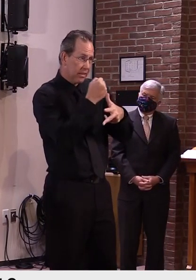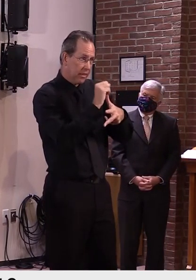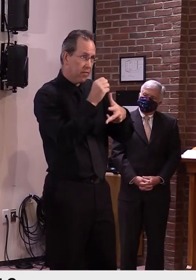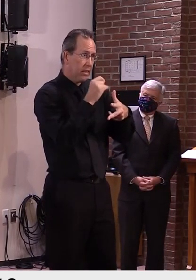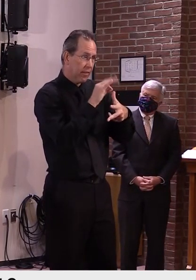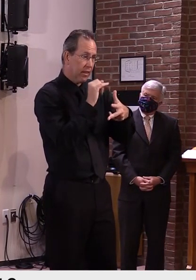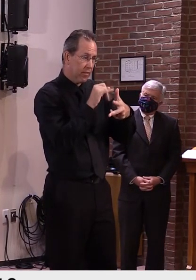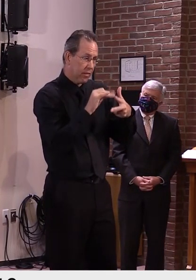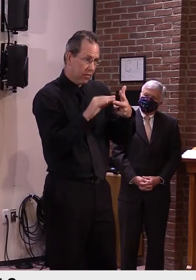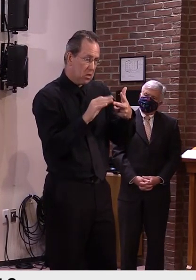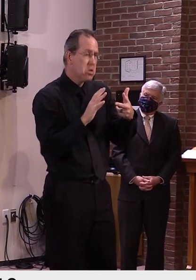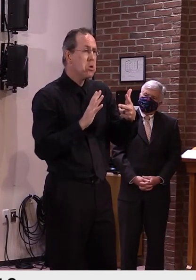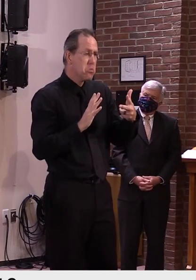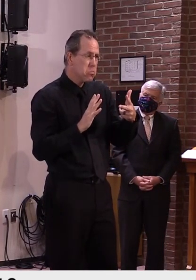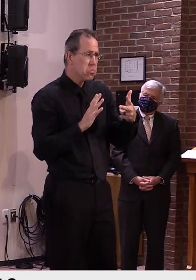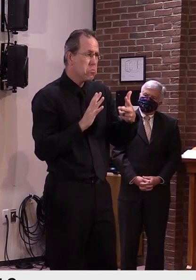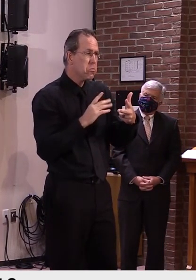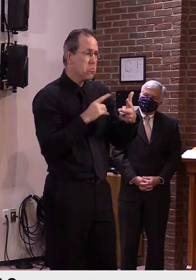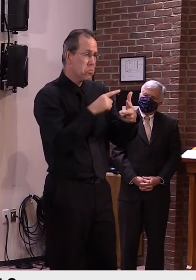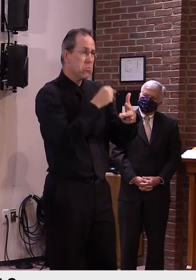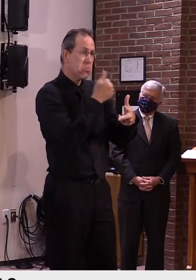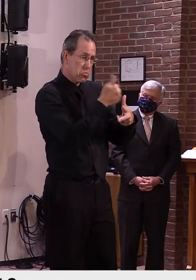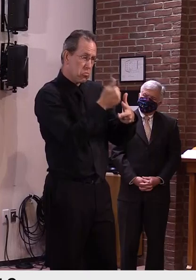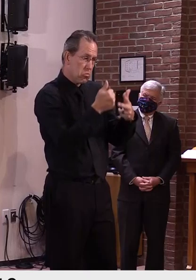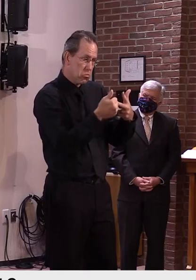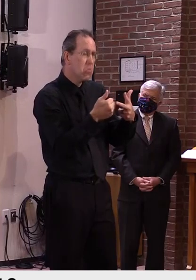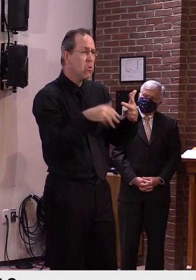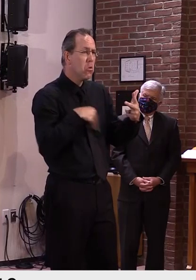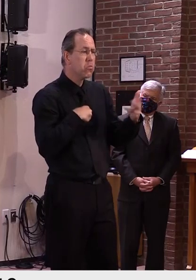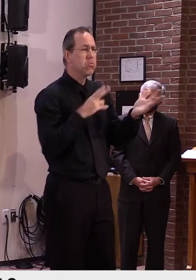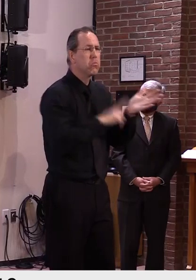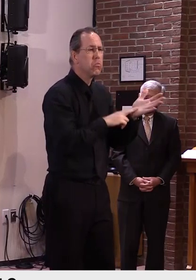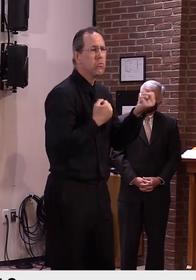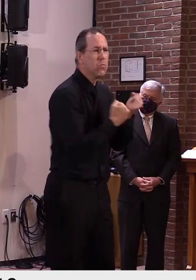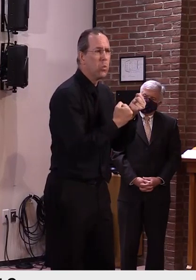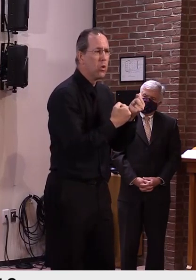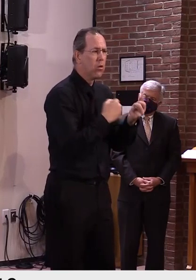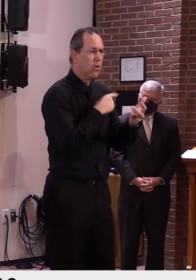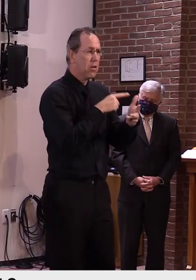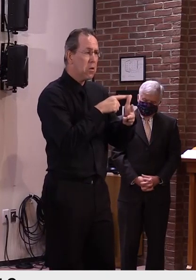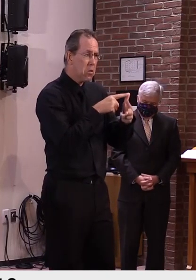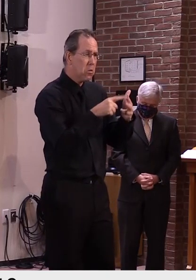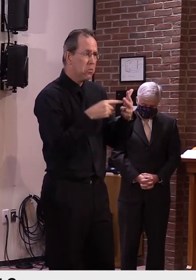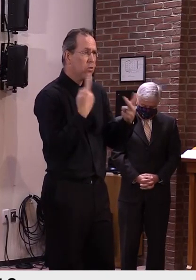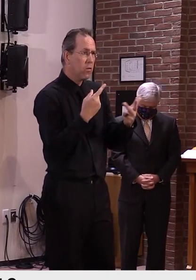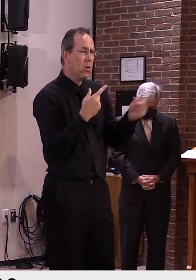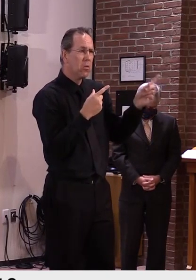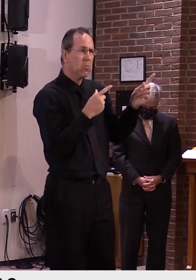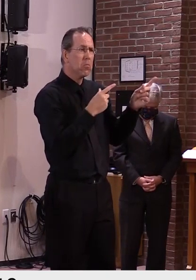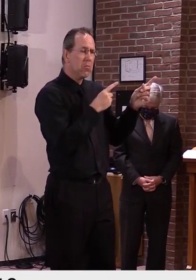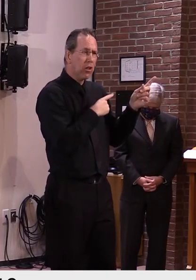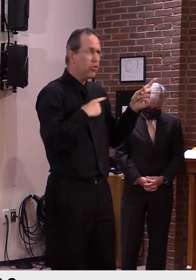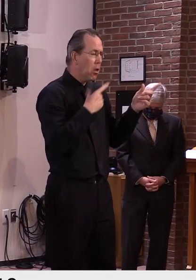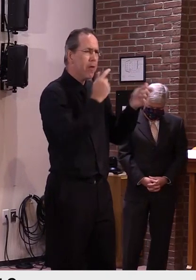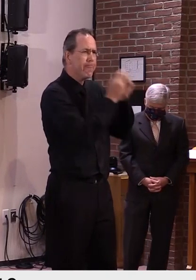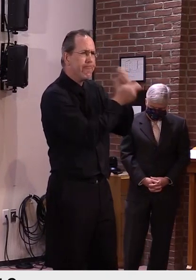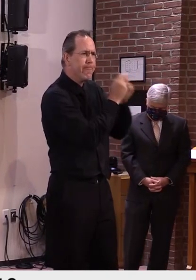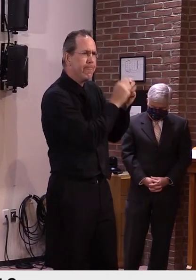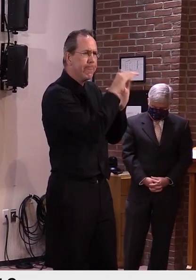in order for me to move forward. It appears that they've come a long ways, and they've really tried to meet